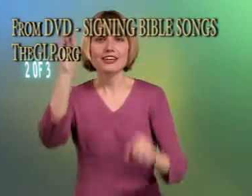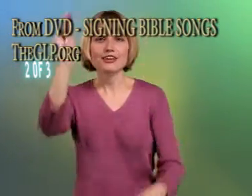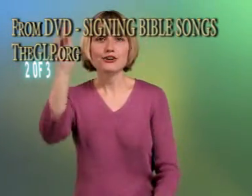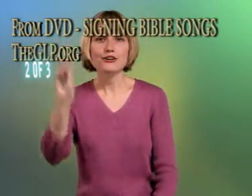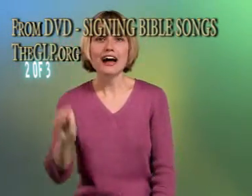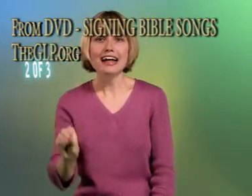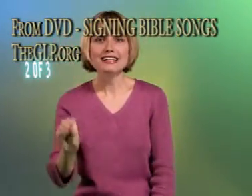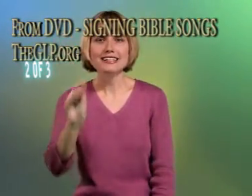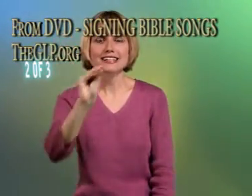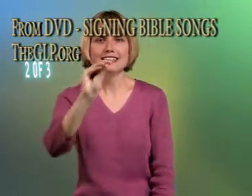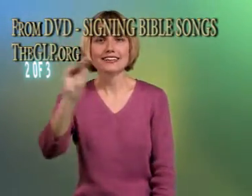cross,